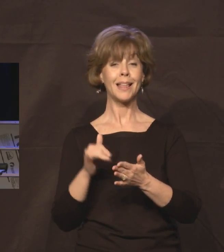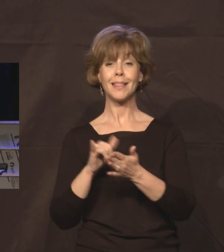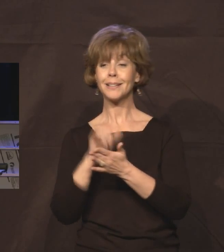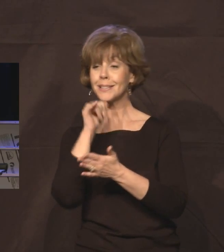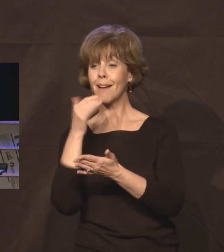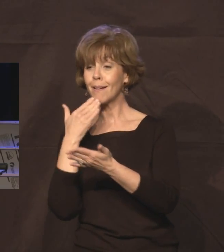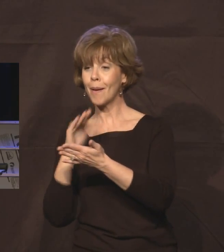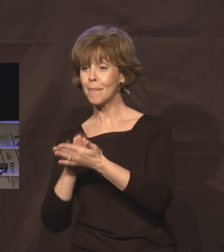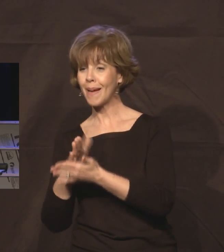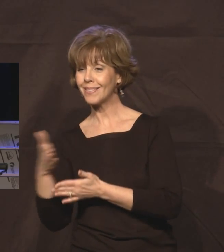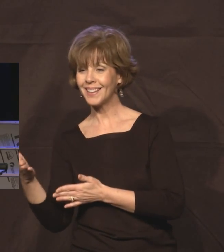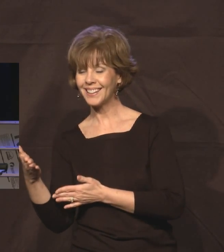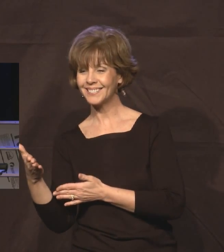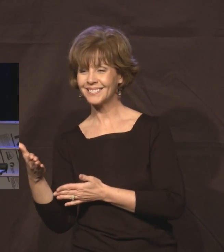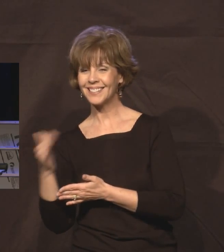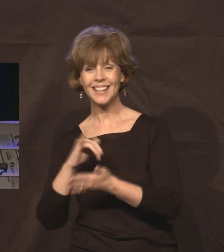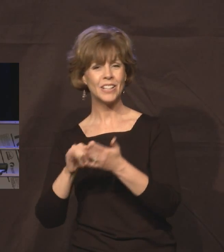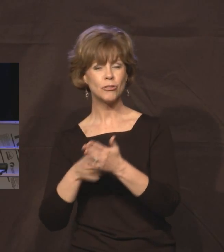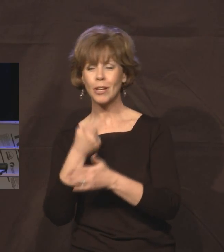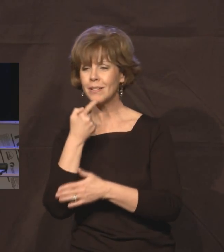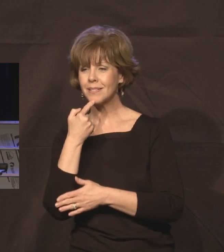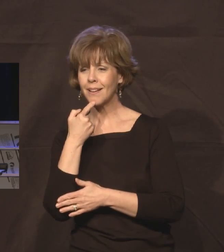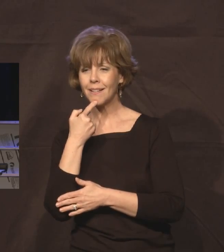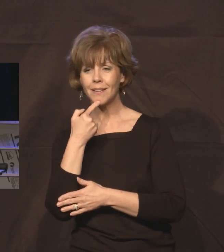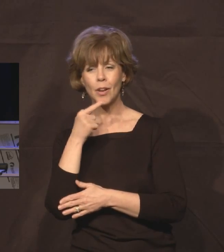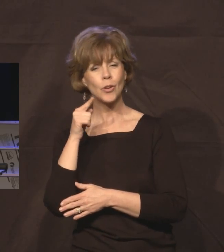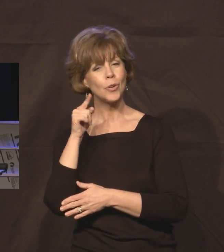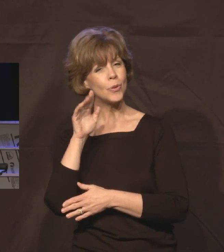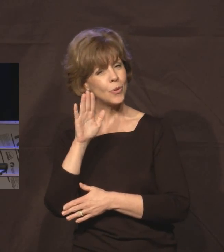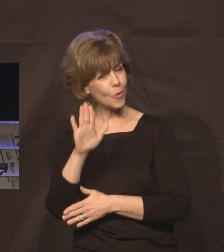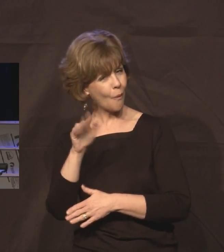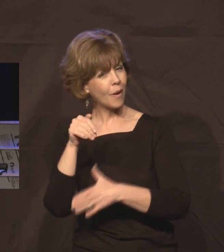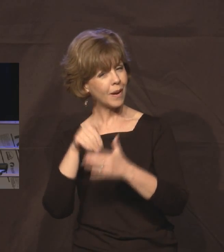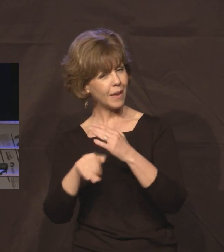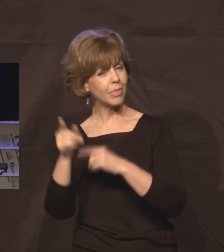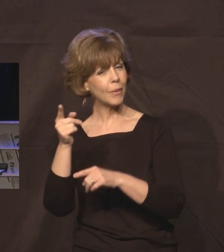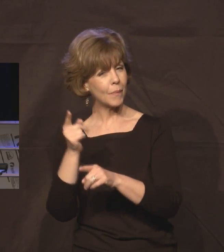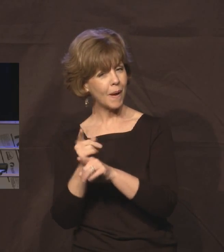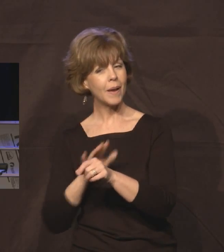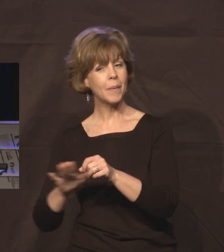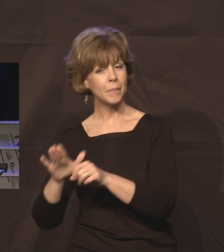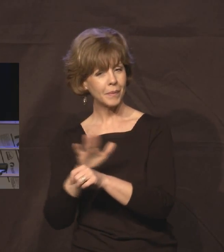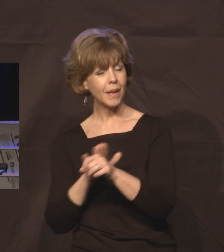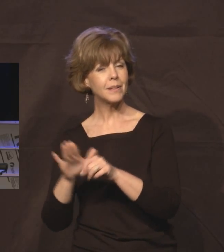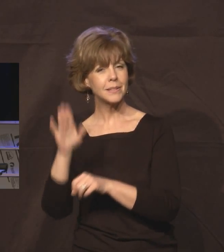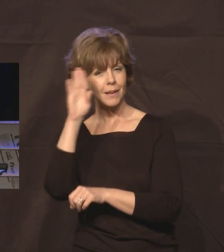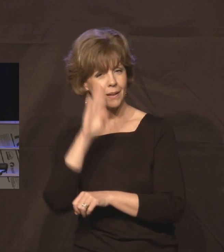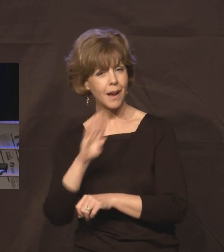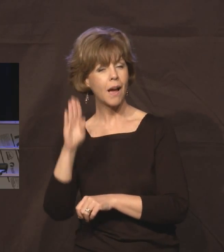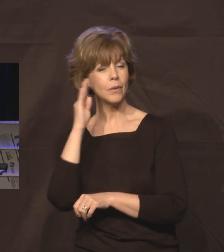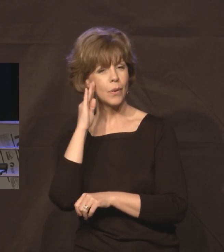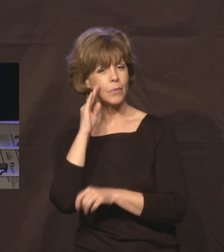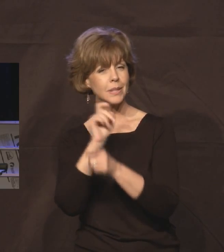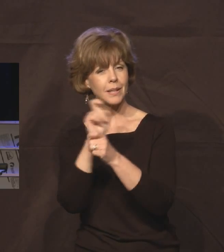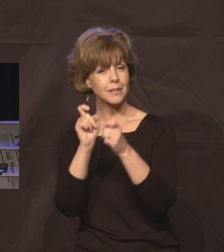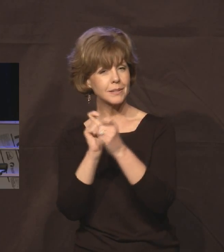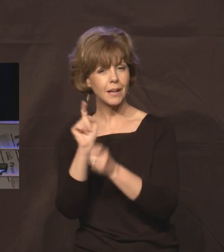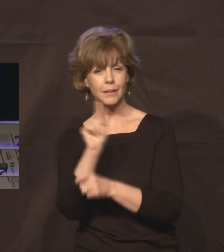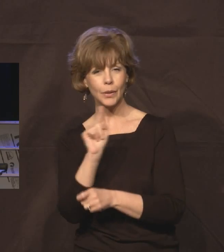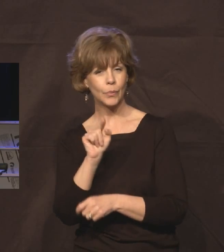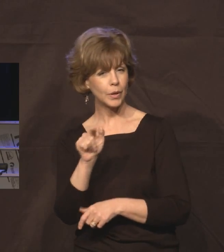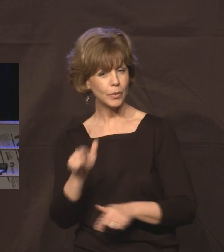It's just saying you're in the right place and God knows exactly where you live. And he's challenging to say, get your